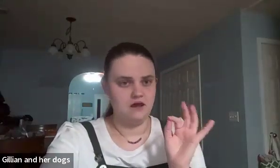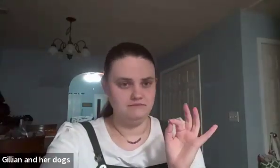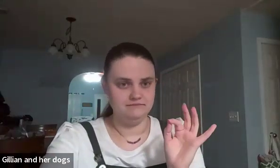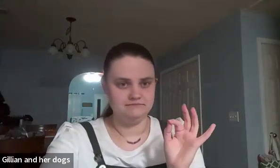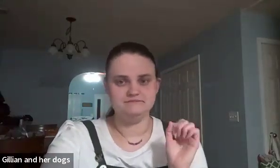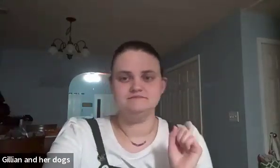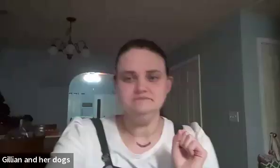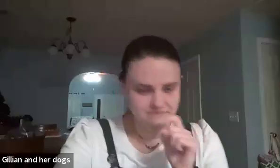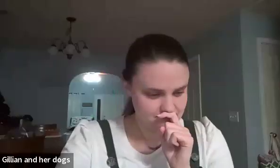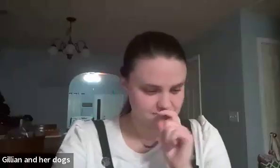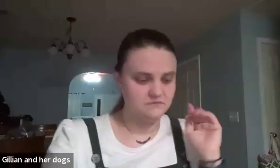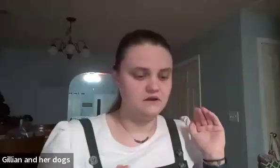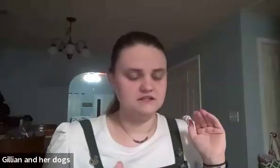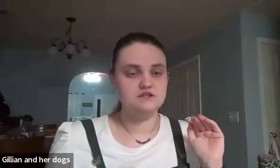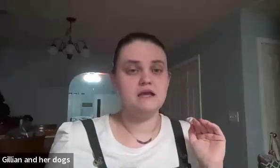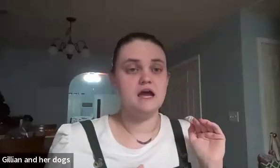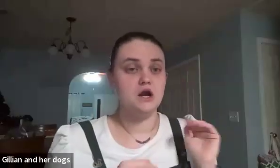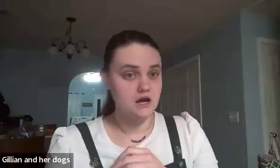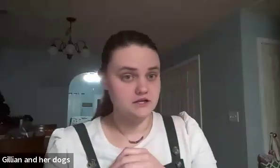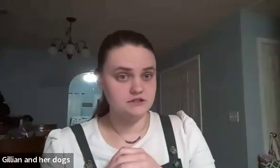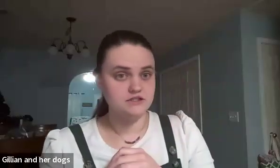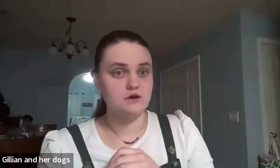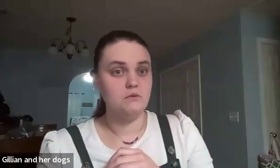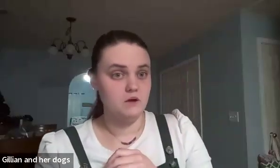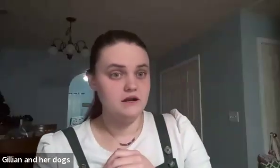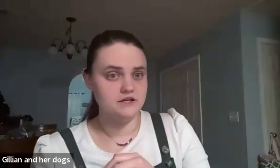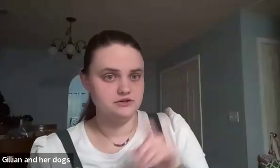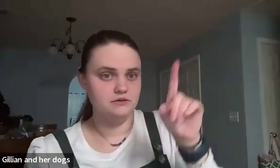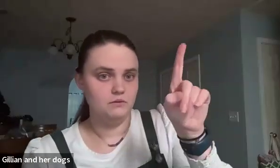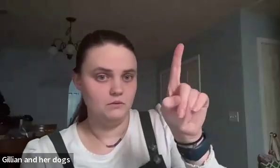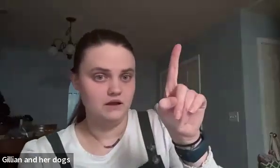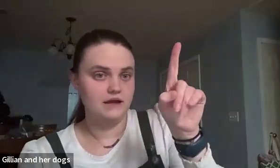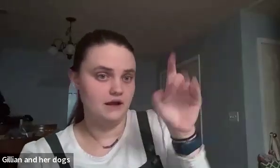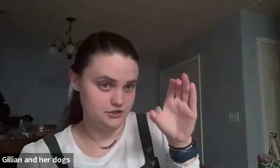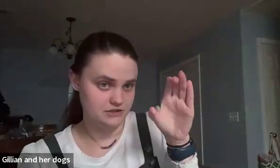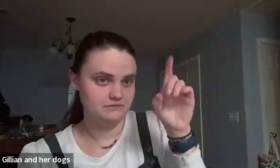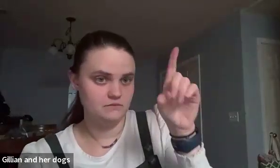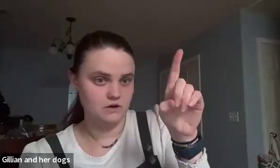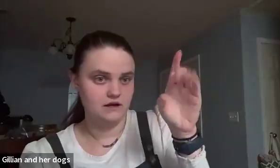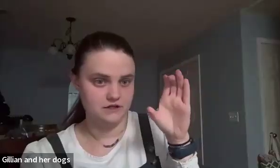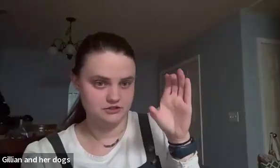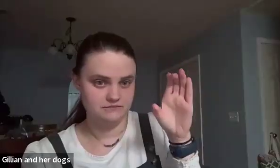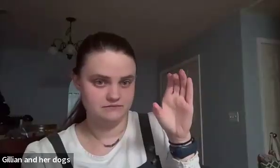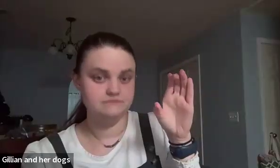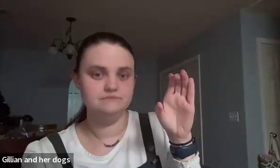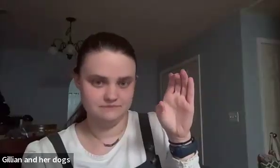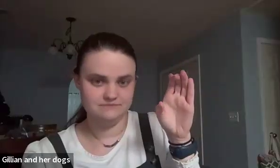Okay. All right, so we had our hundreds, so 100, 100, 100.